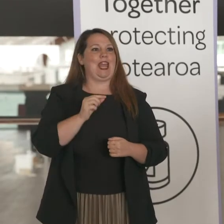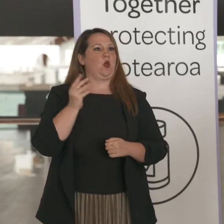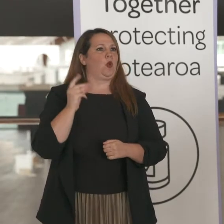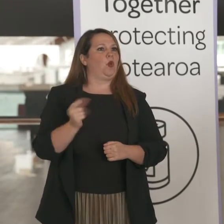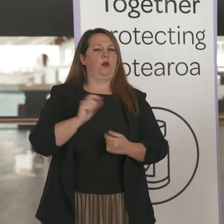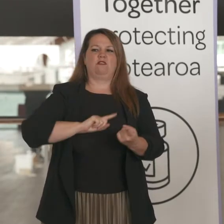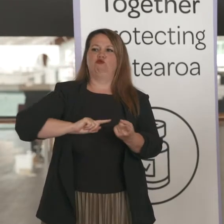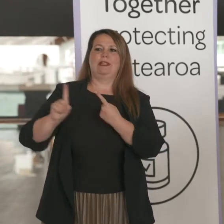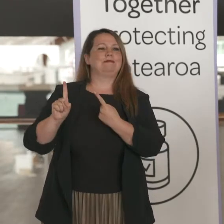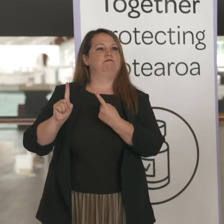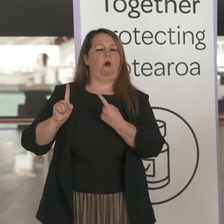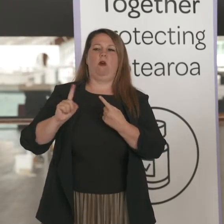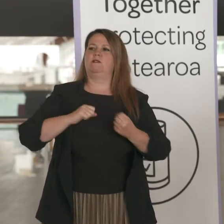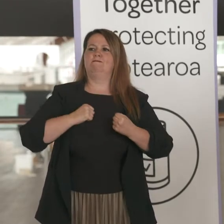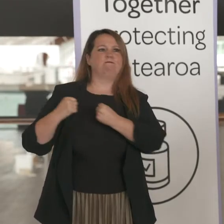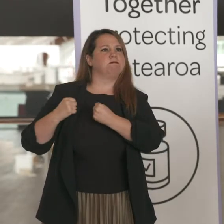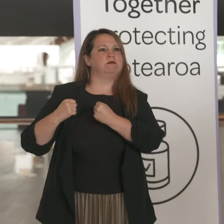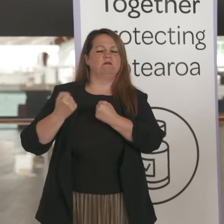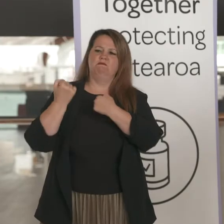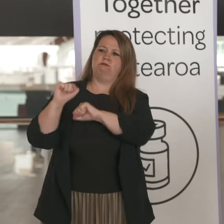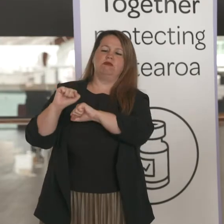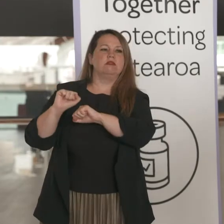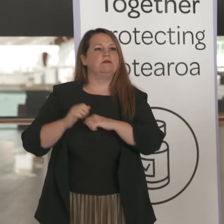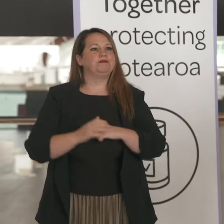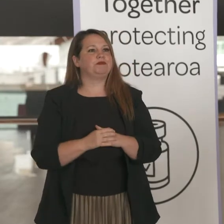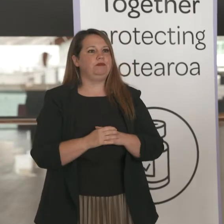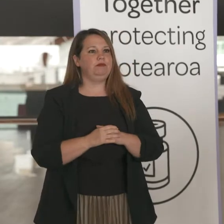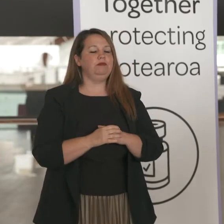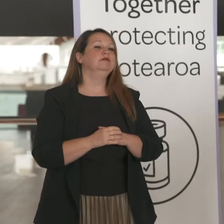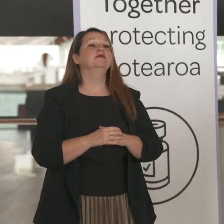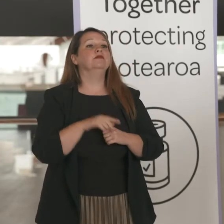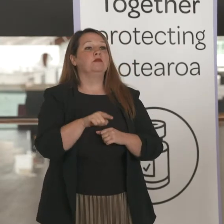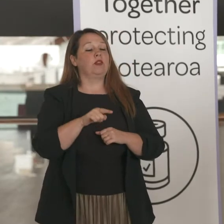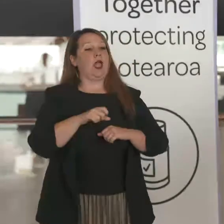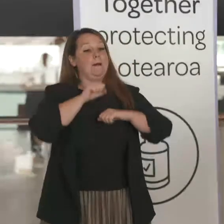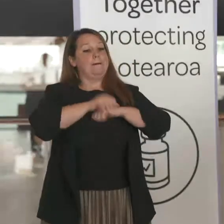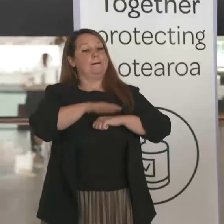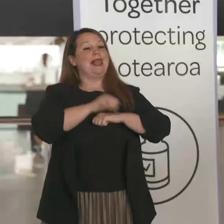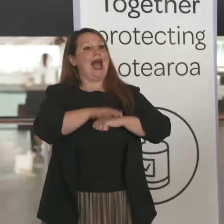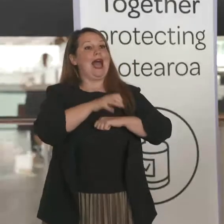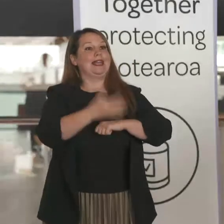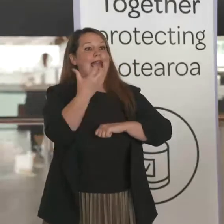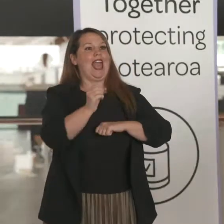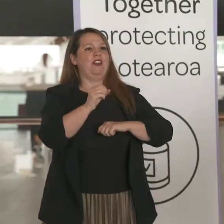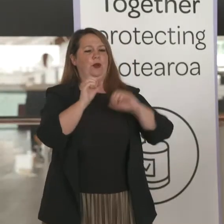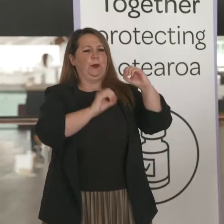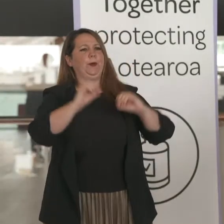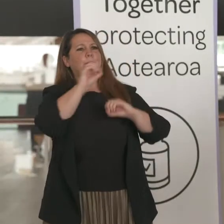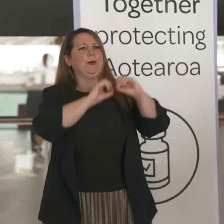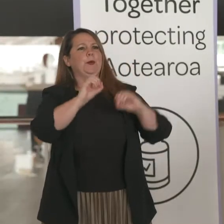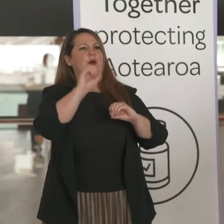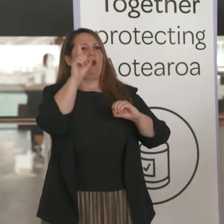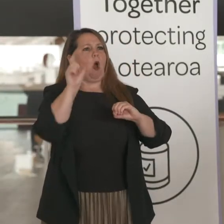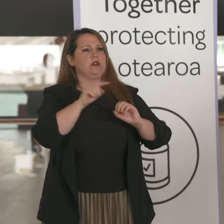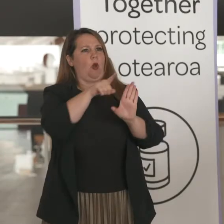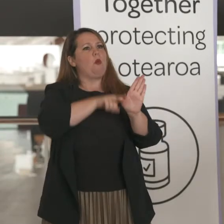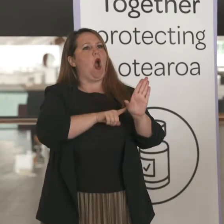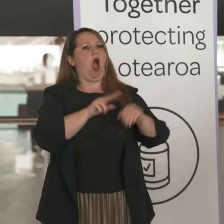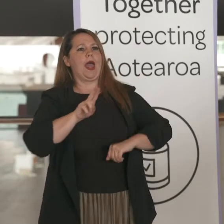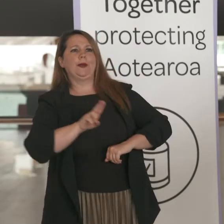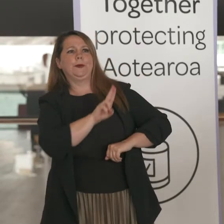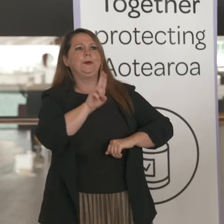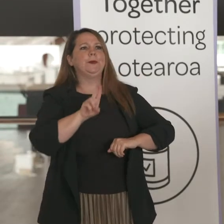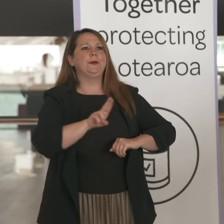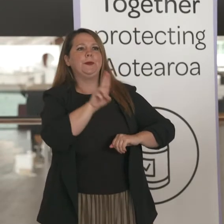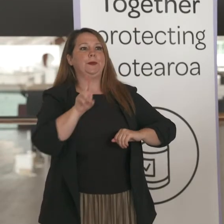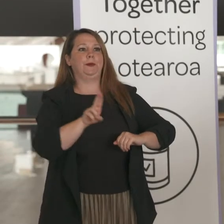and effective. Even though the antibodies in our blood then start to dwindle, there's actually quite a lot